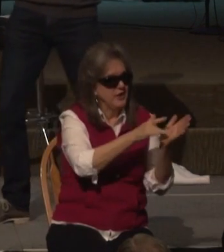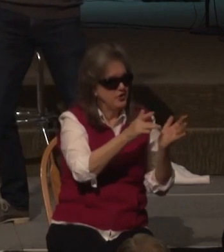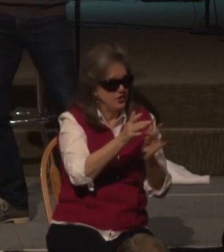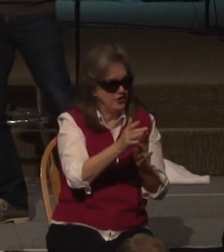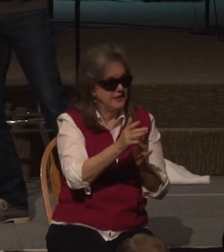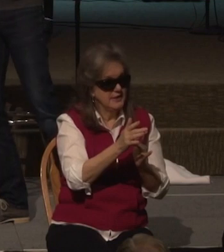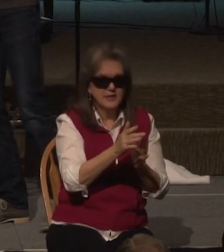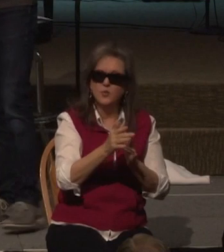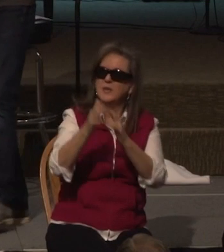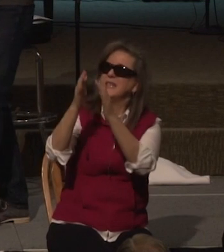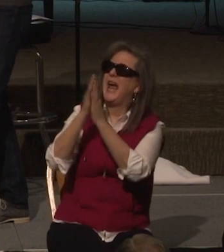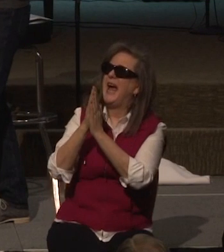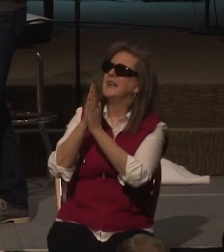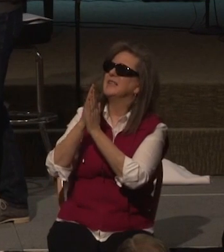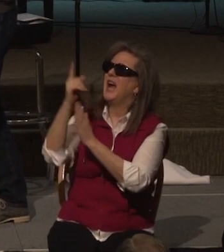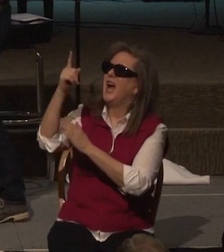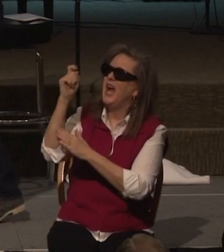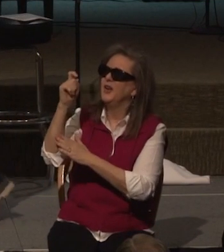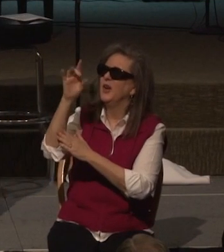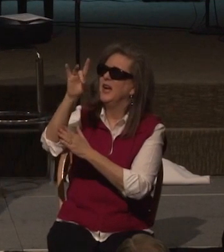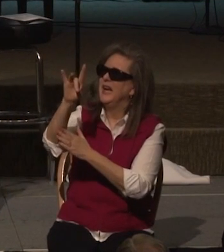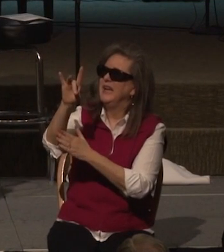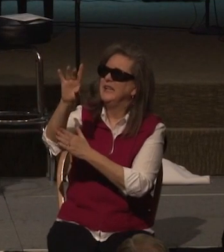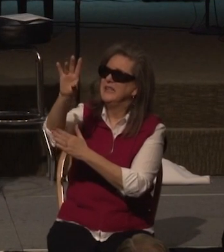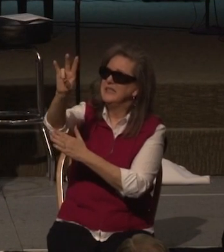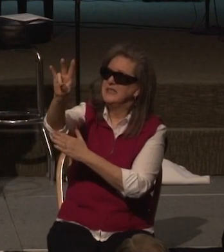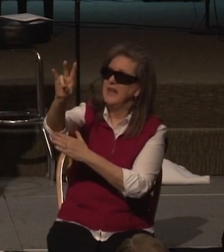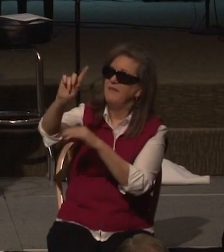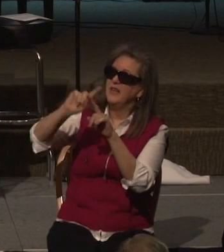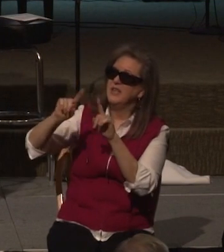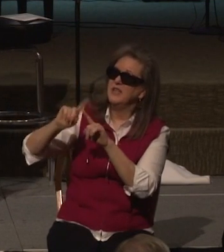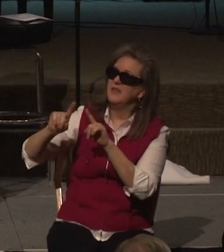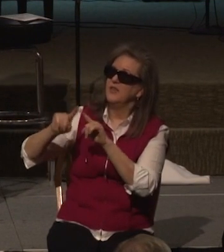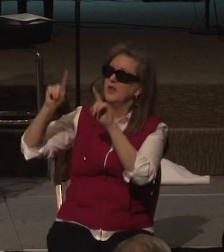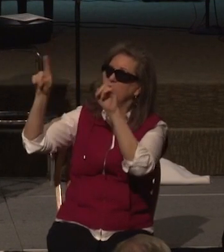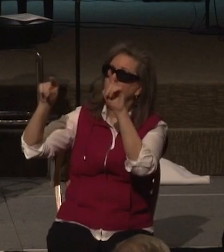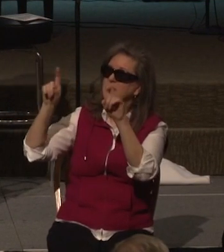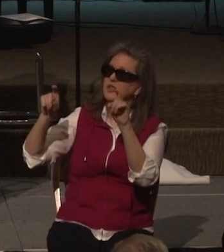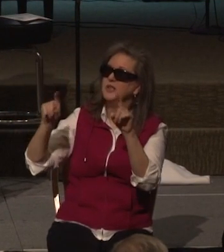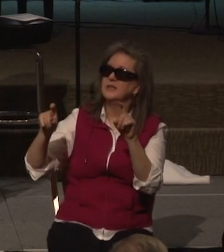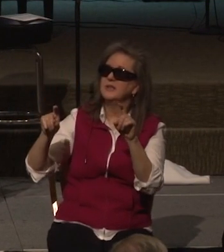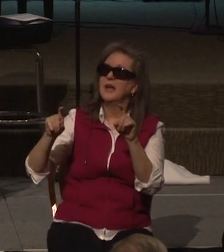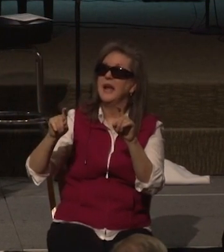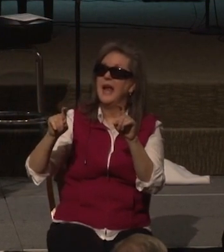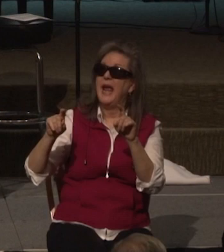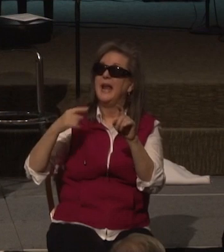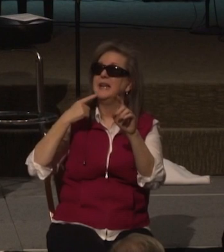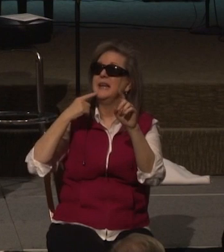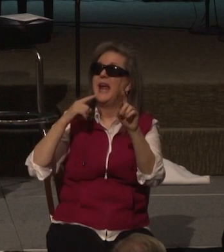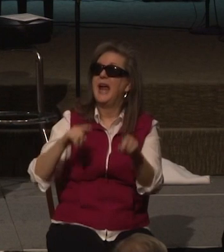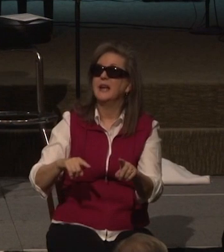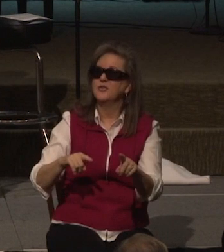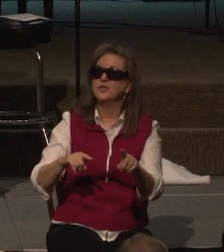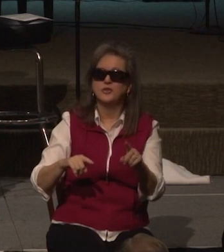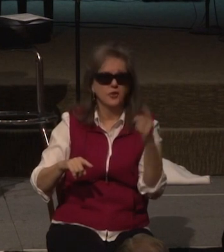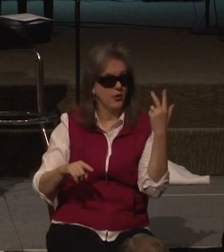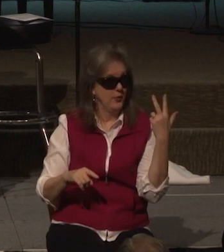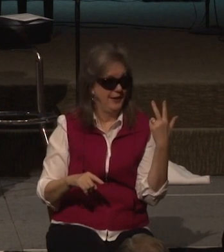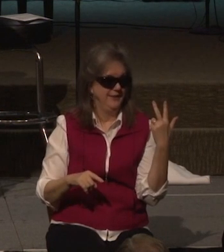being asked 187 questions. And yet he answers